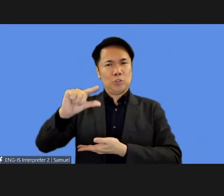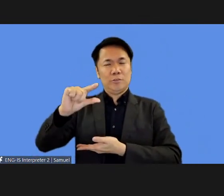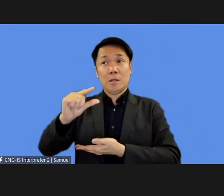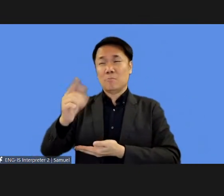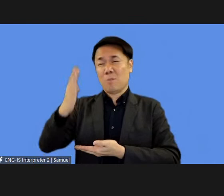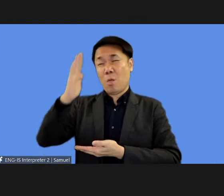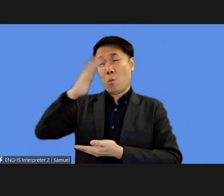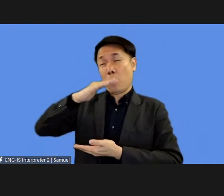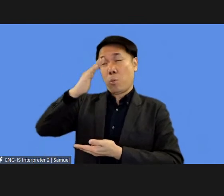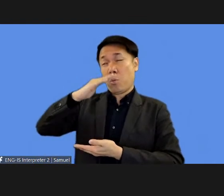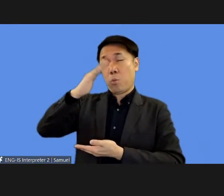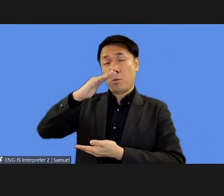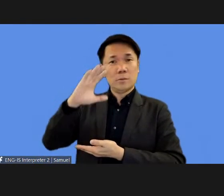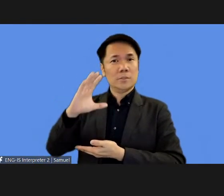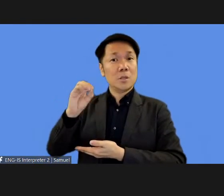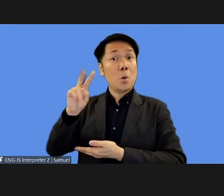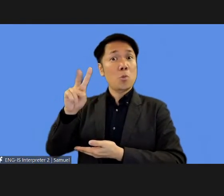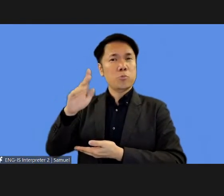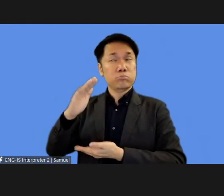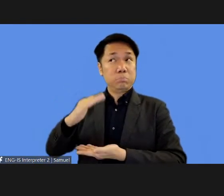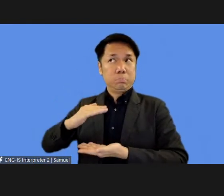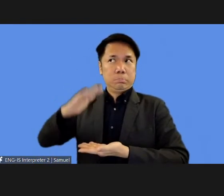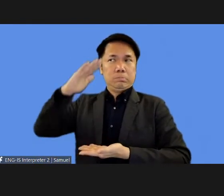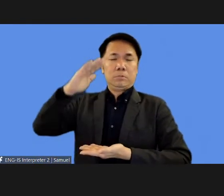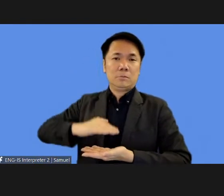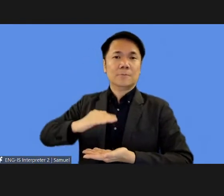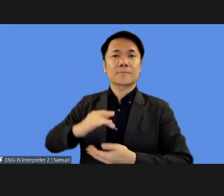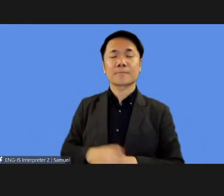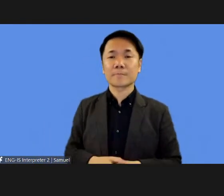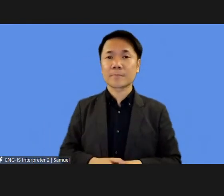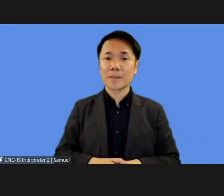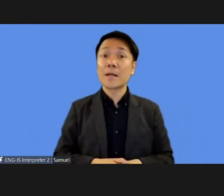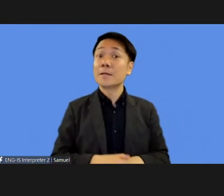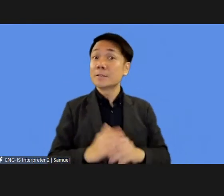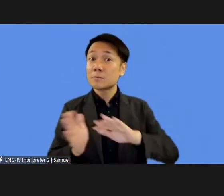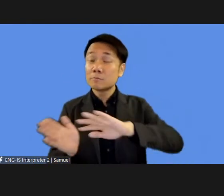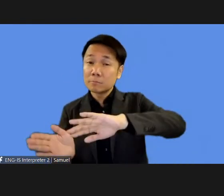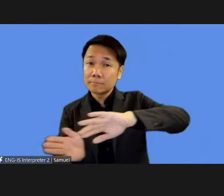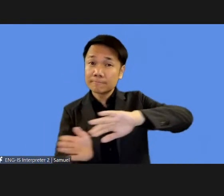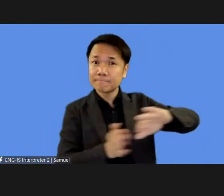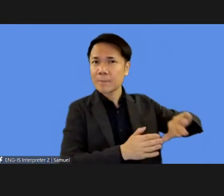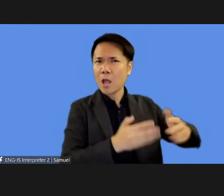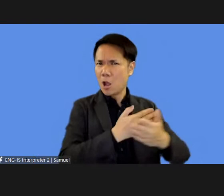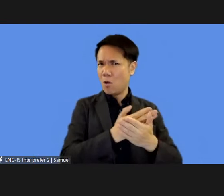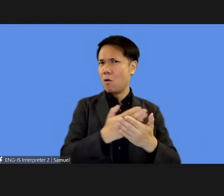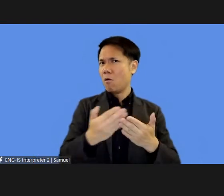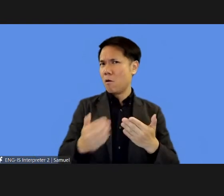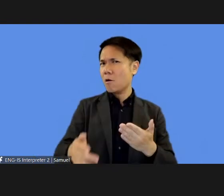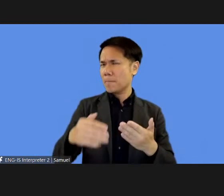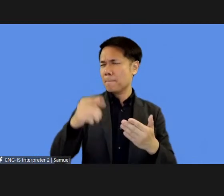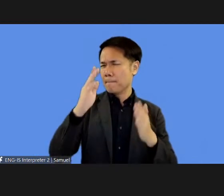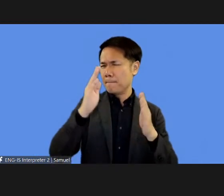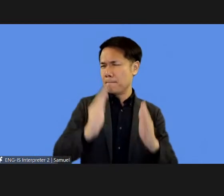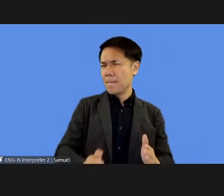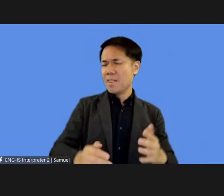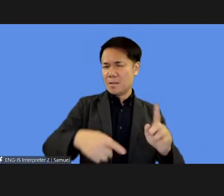that data is extremely important, and how that data is used to understand nuances of what lack